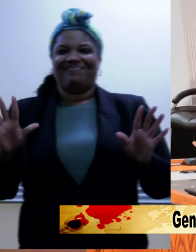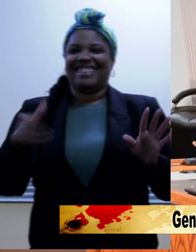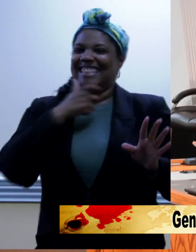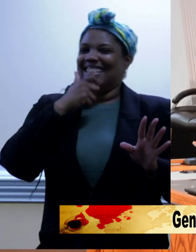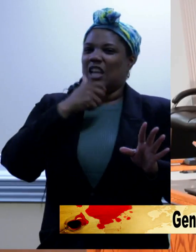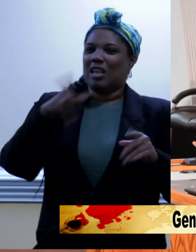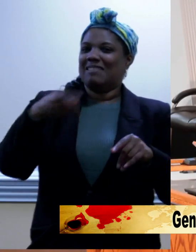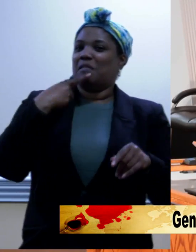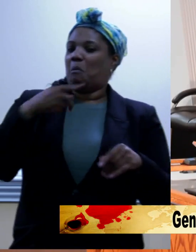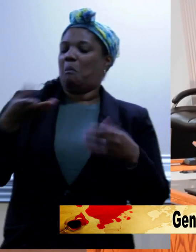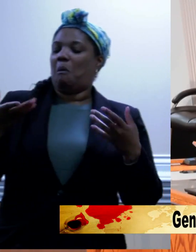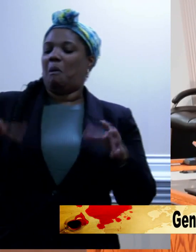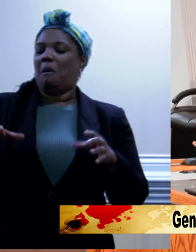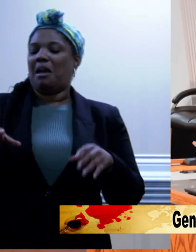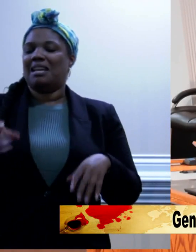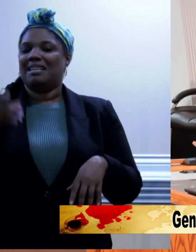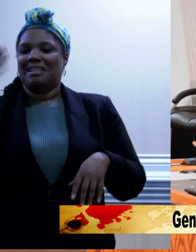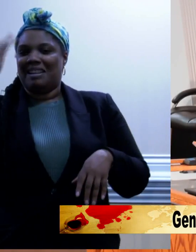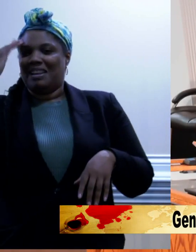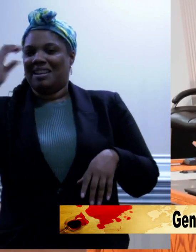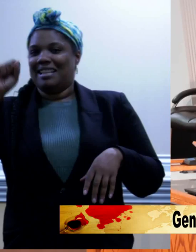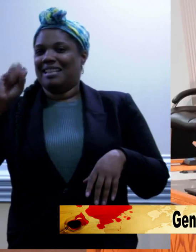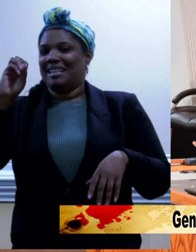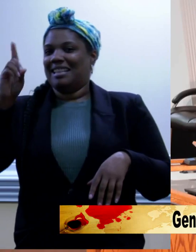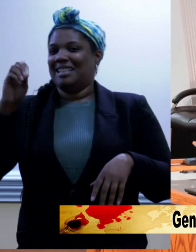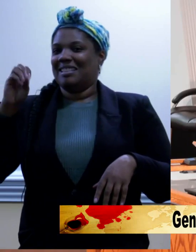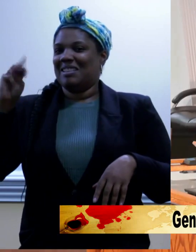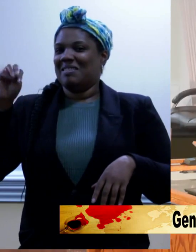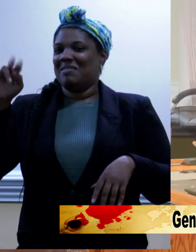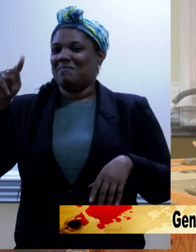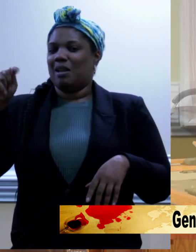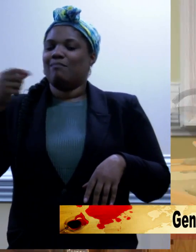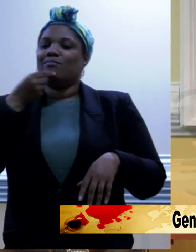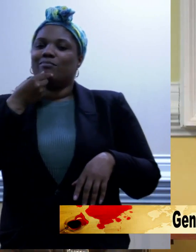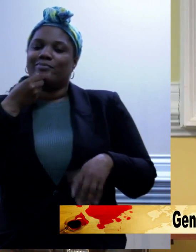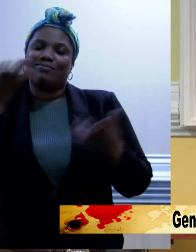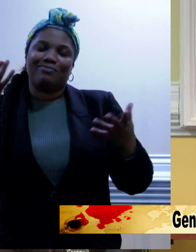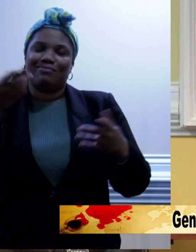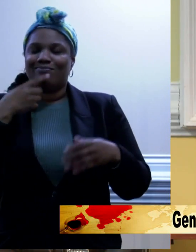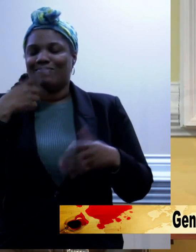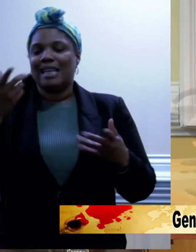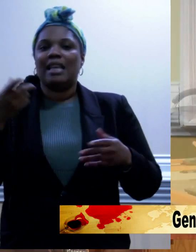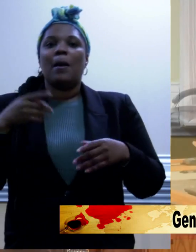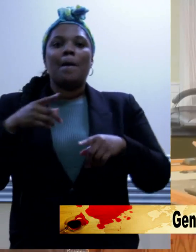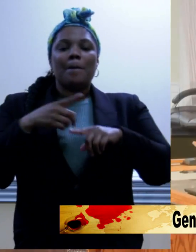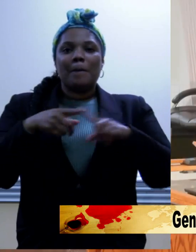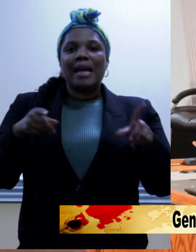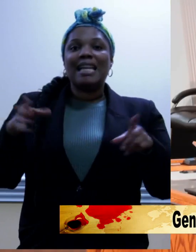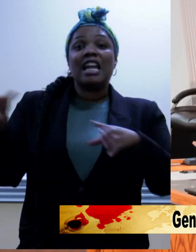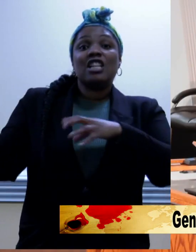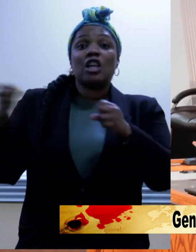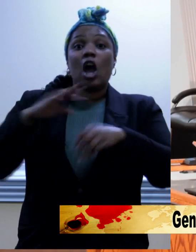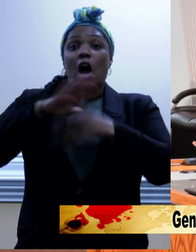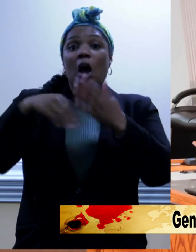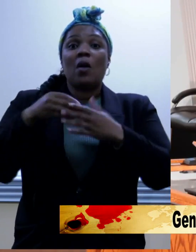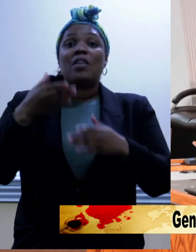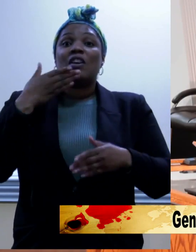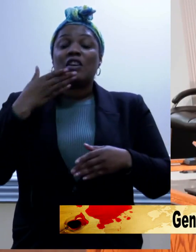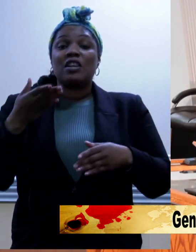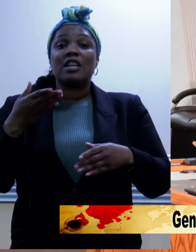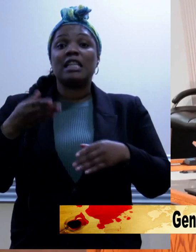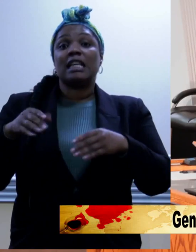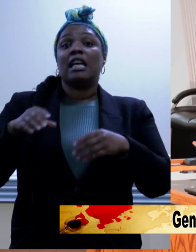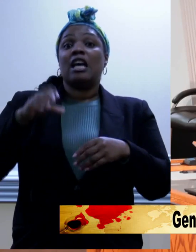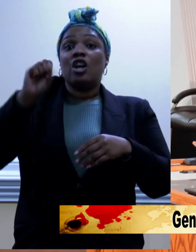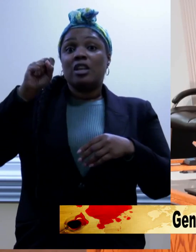And they that remained fled to the mountain. And they that remained fled to the mountain. Go ahead and read. And they took all the goods of Sodom and Gomorrah and all